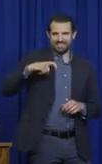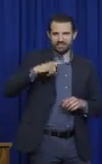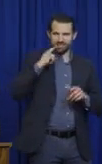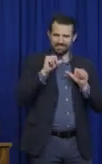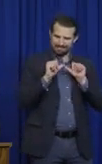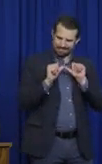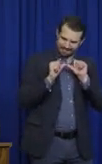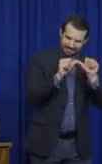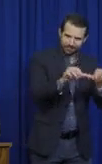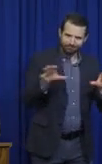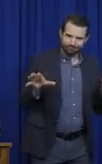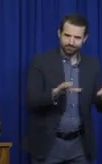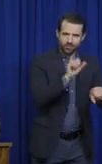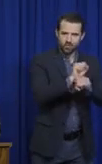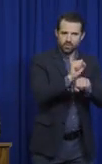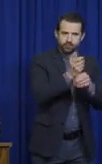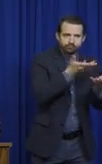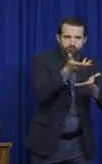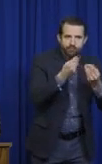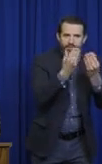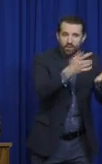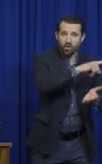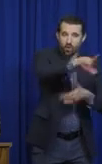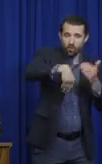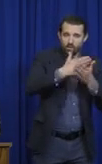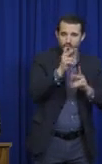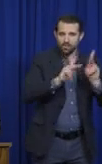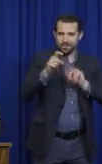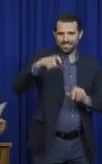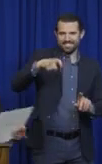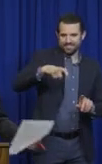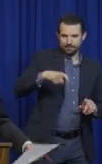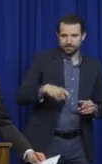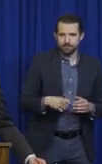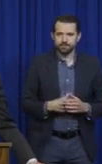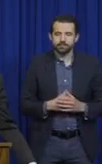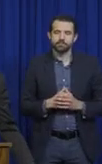providing healthcare services to all Maine people.